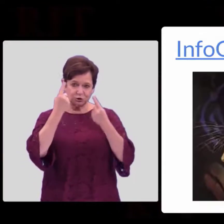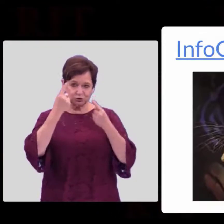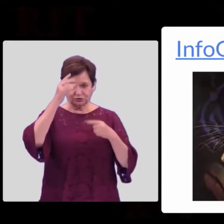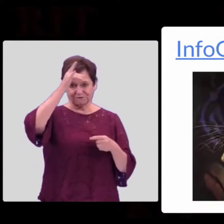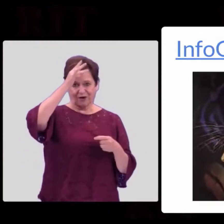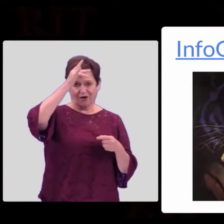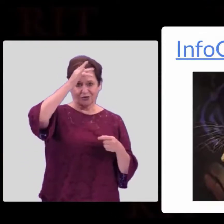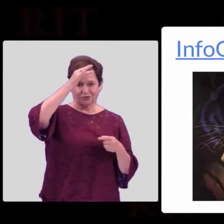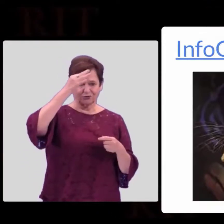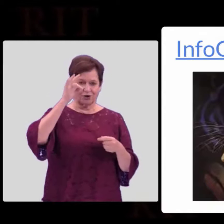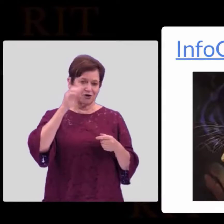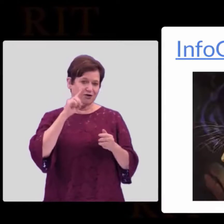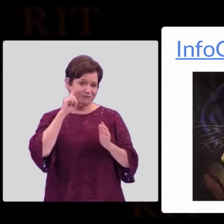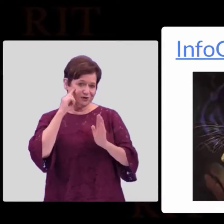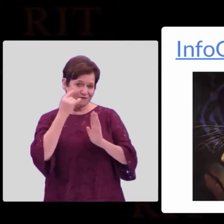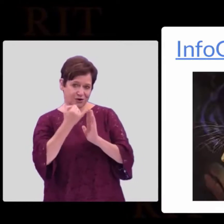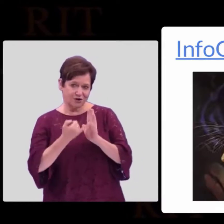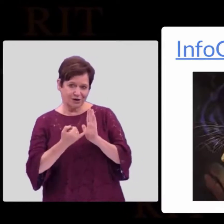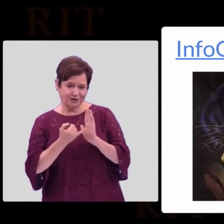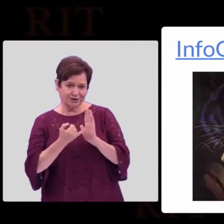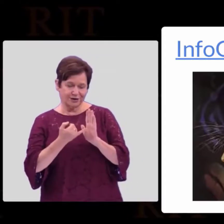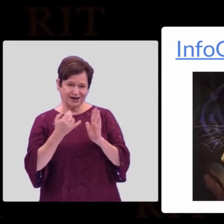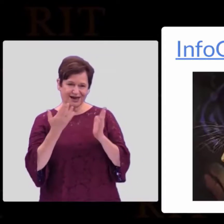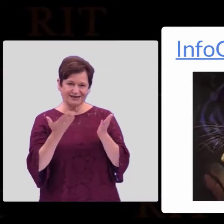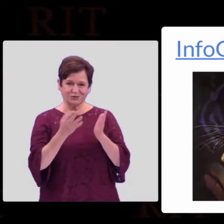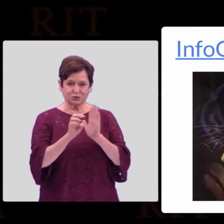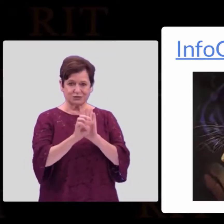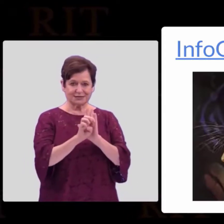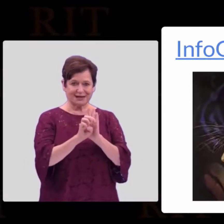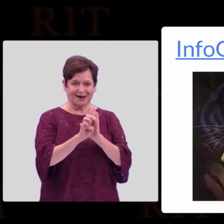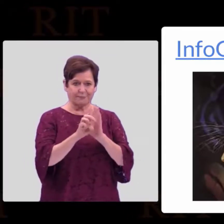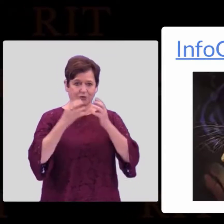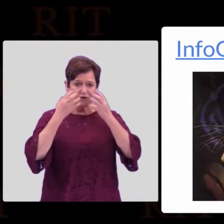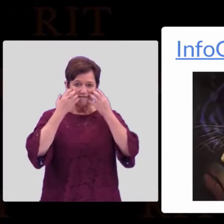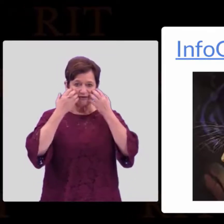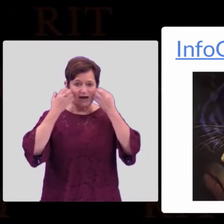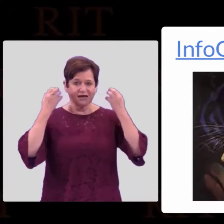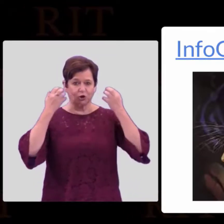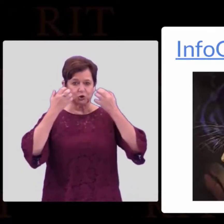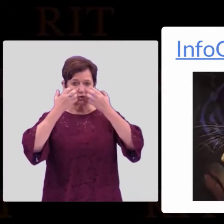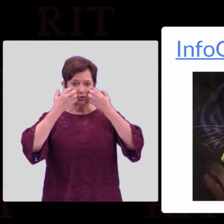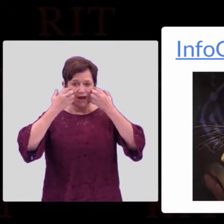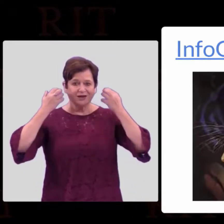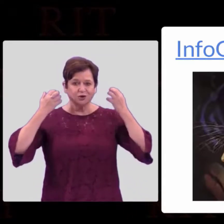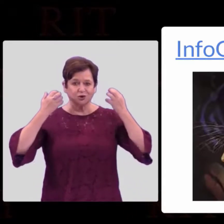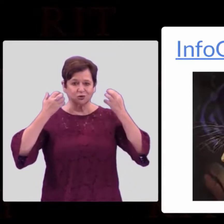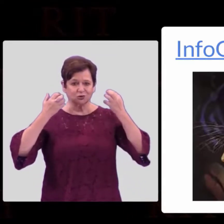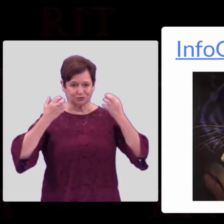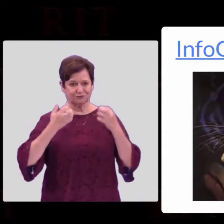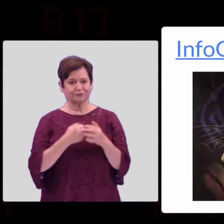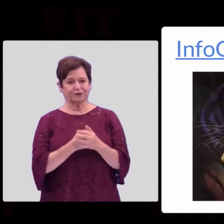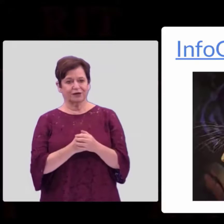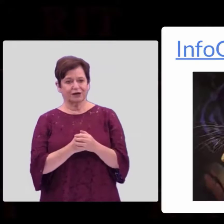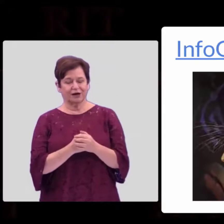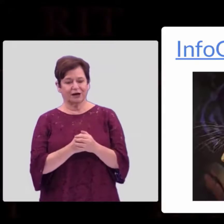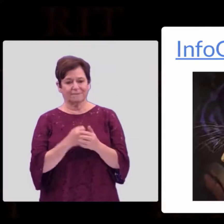He is considered the father of deaf art, and here's an example. Tiger,